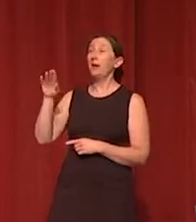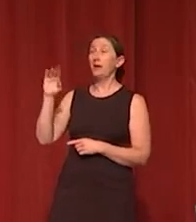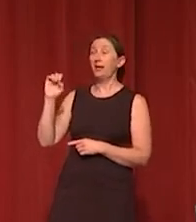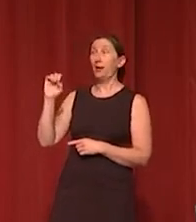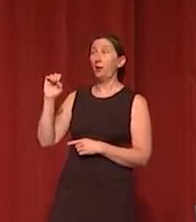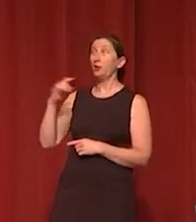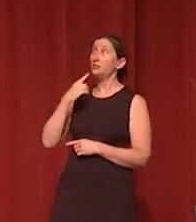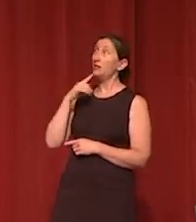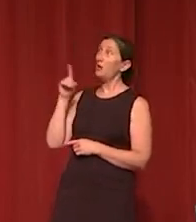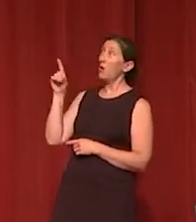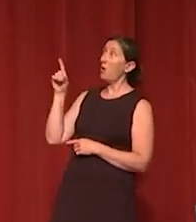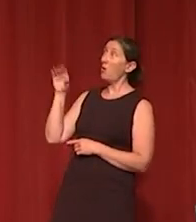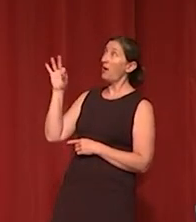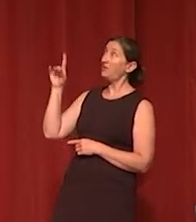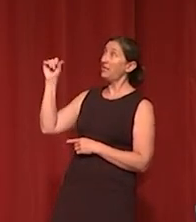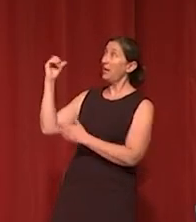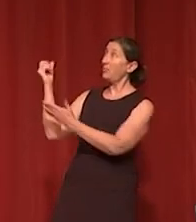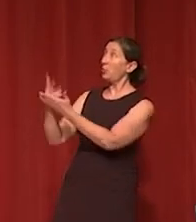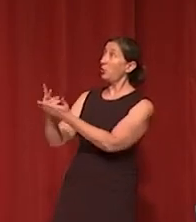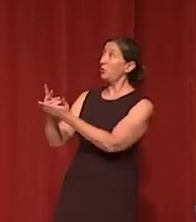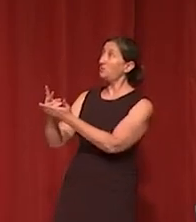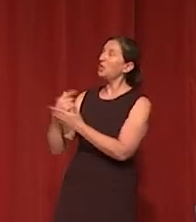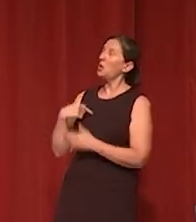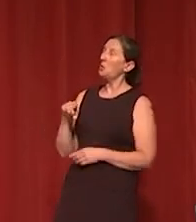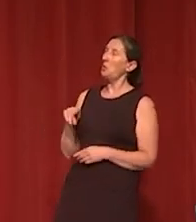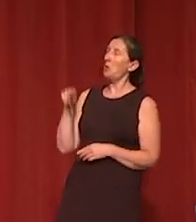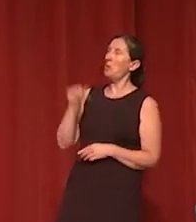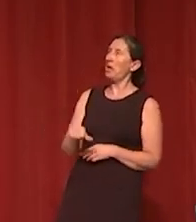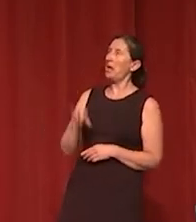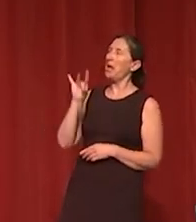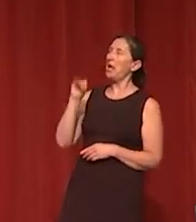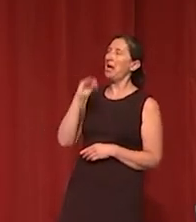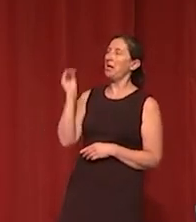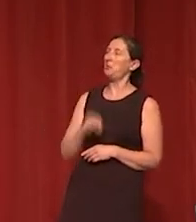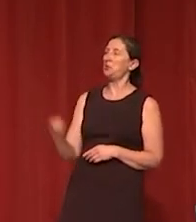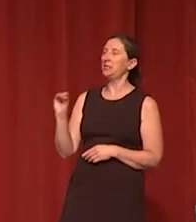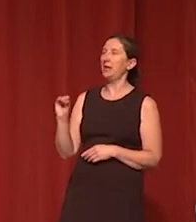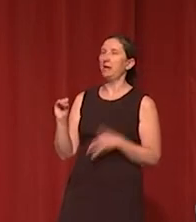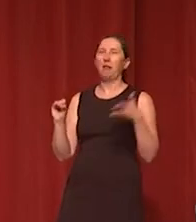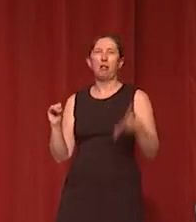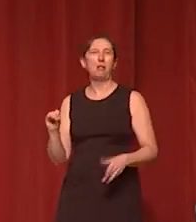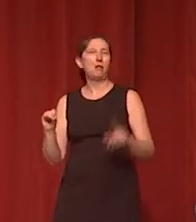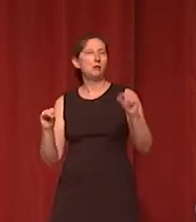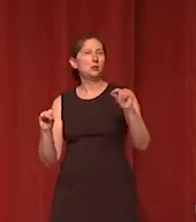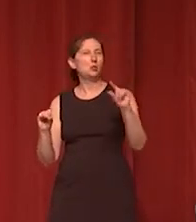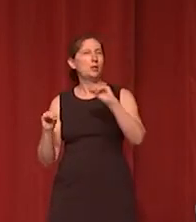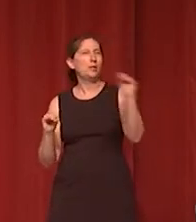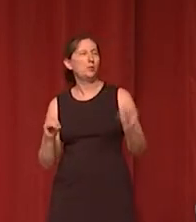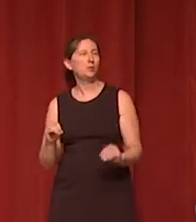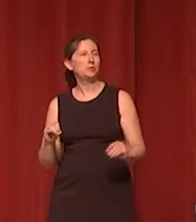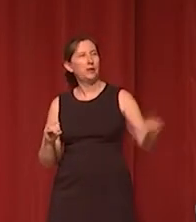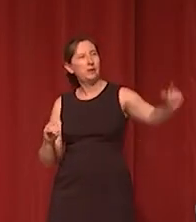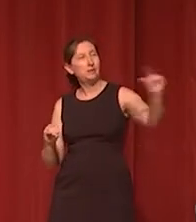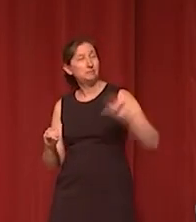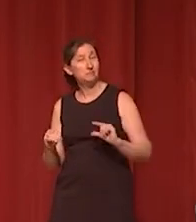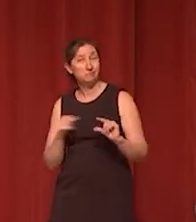said that they're going to cover only 80% of the cost. So there are other, you know, elements around the 20% of coinsurance that